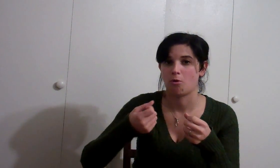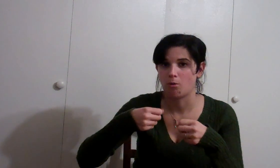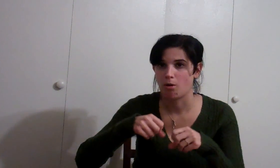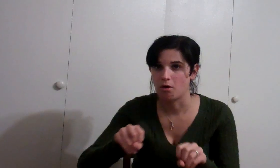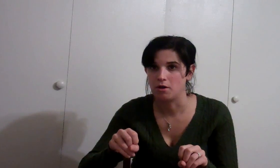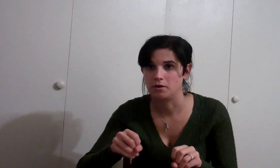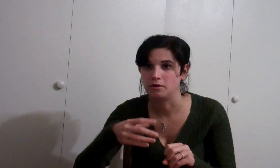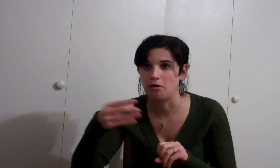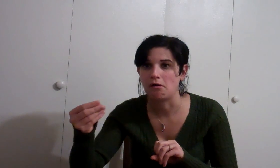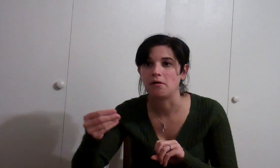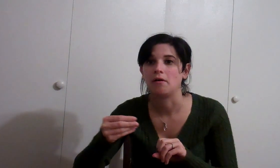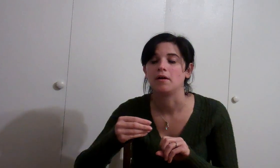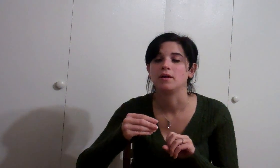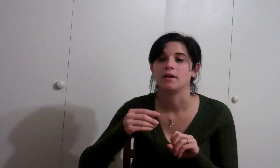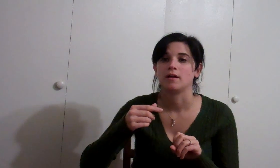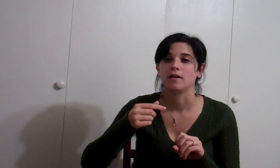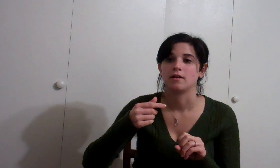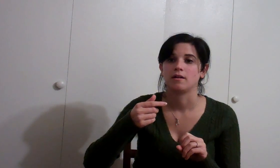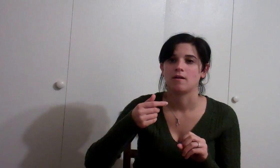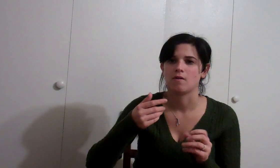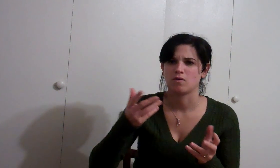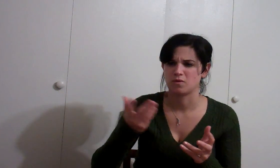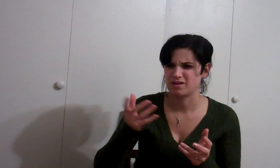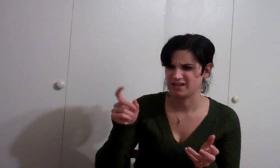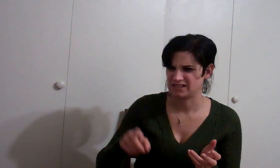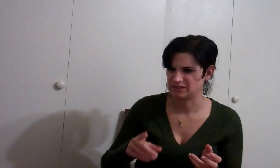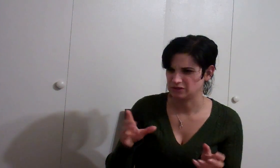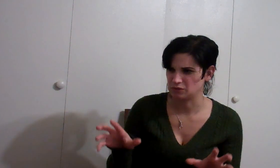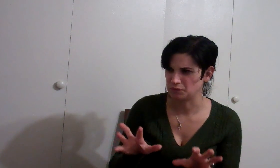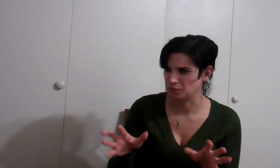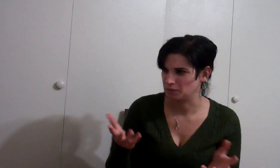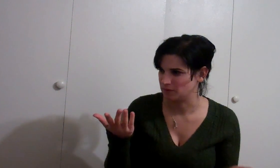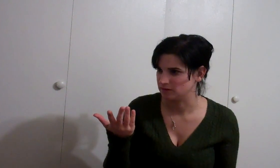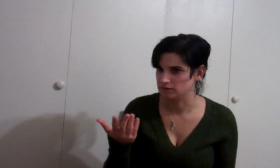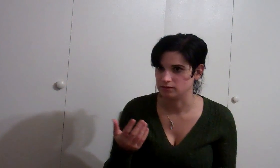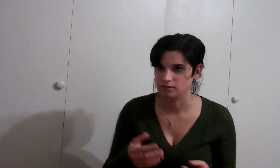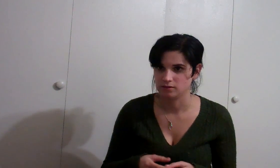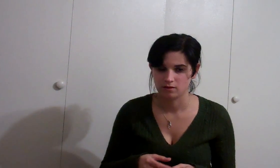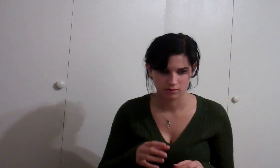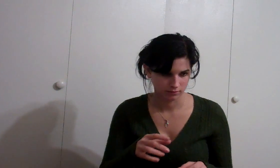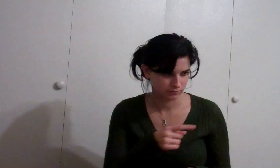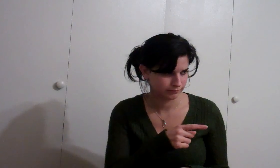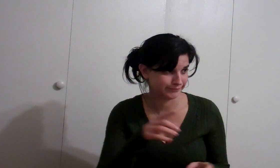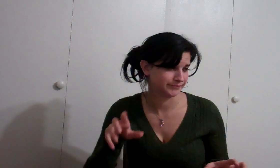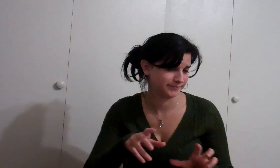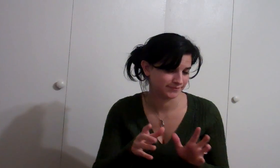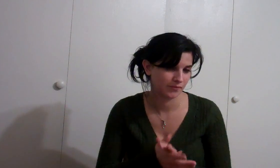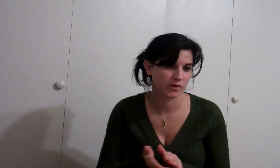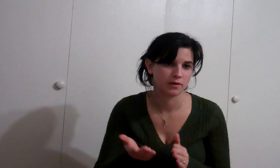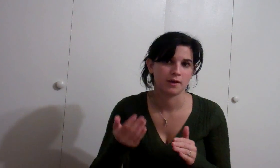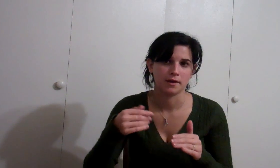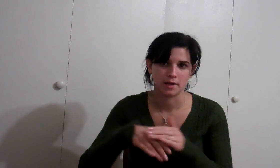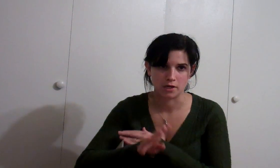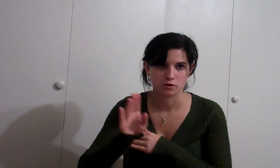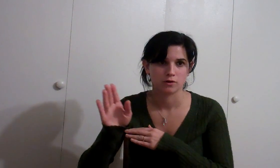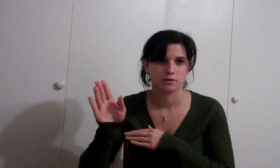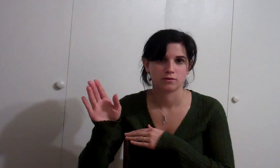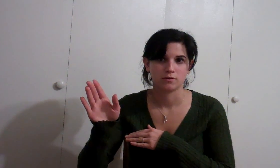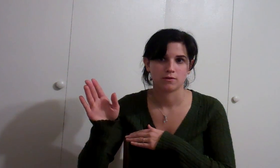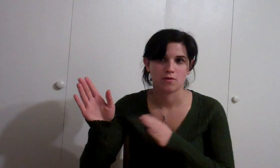part? What did I do? Well, what you did is he walked in the room, he looked perfect for it, and